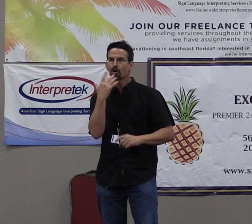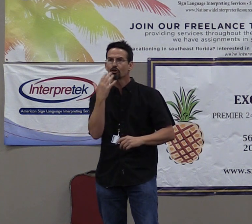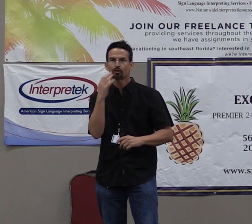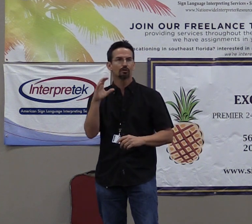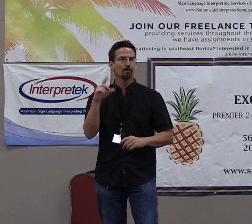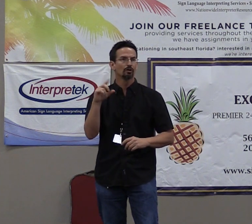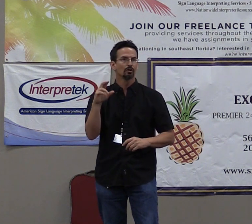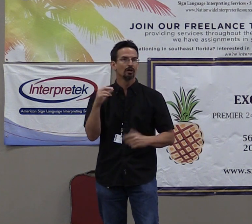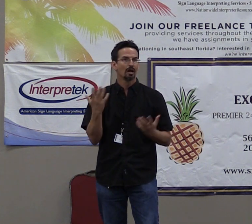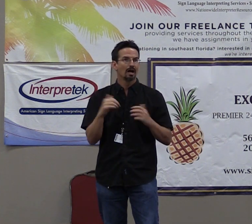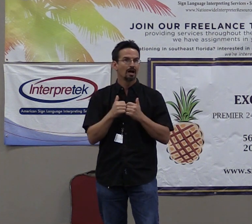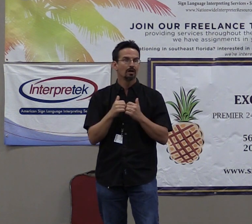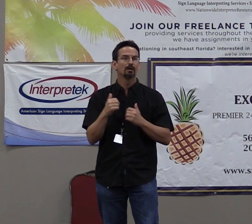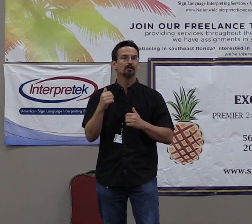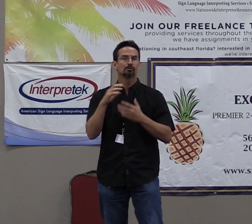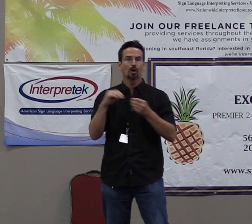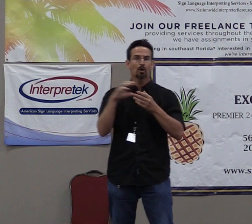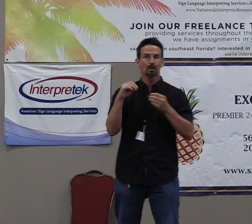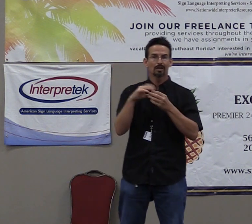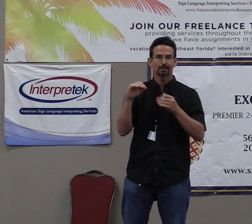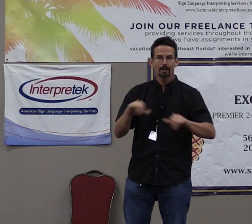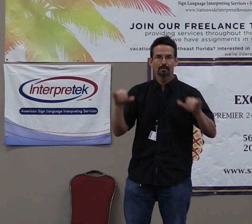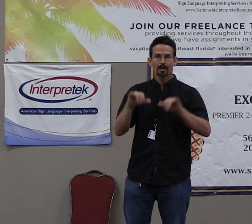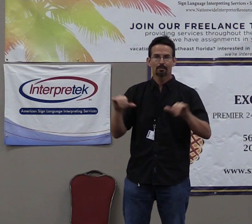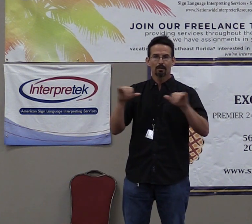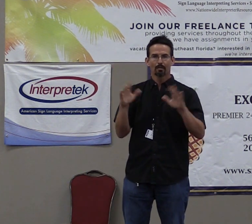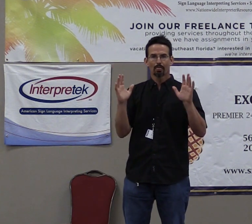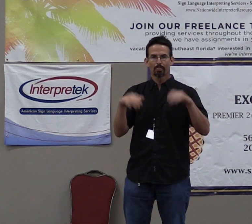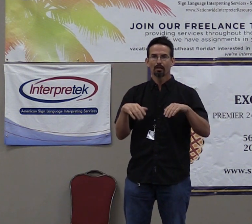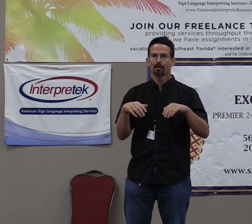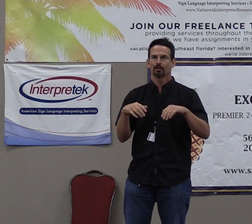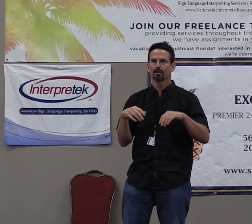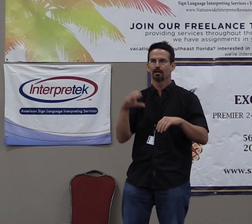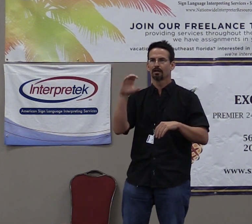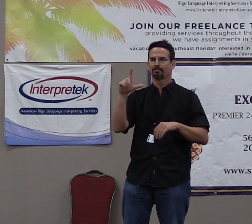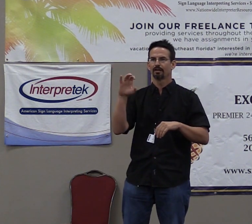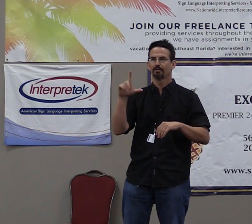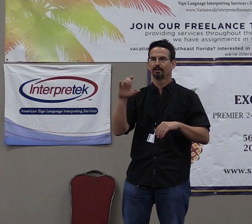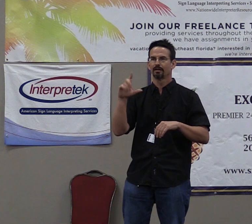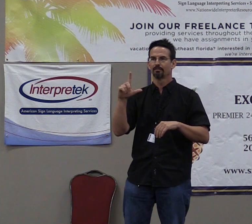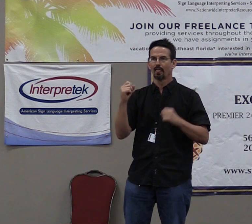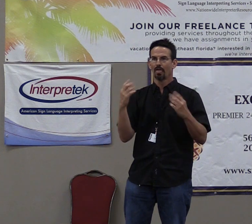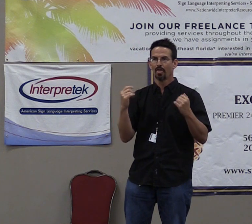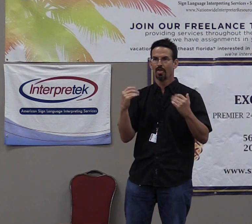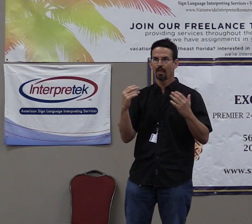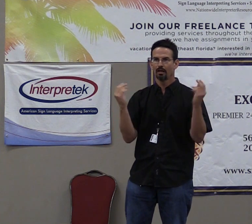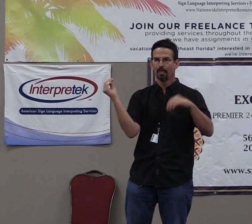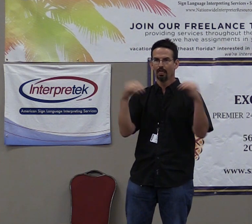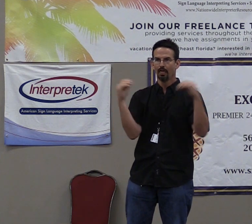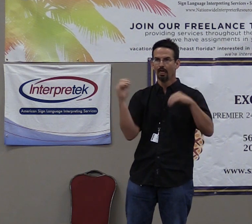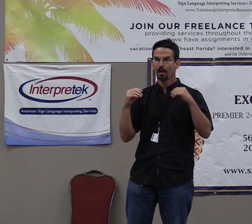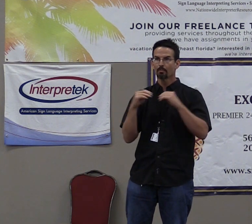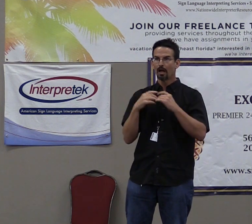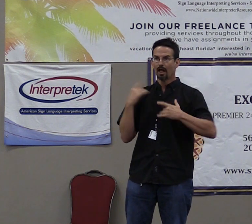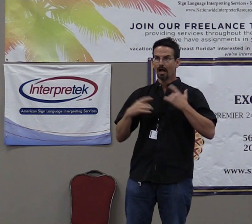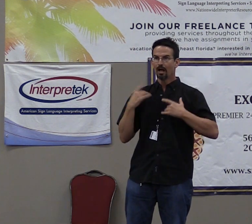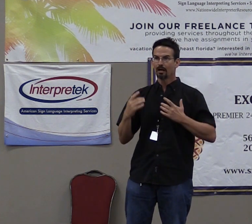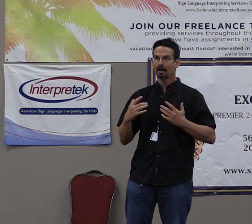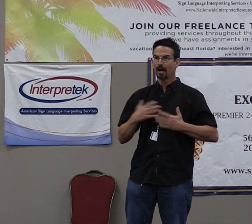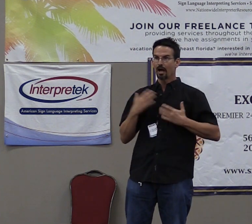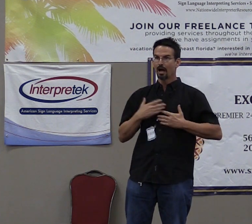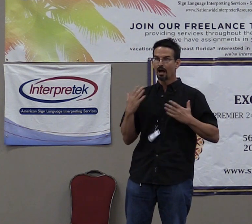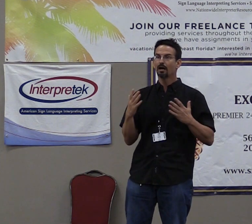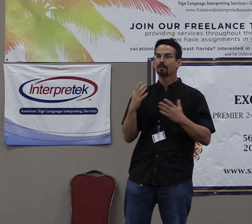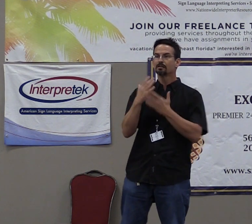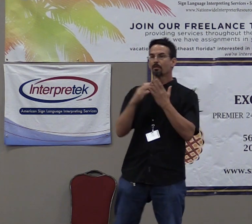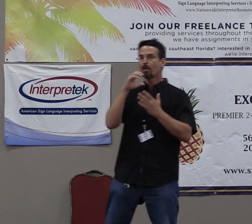workshop is Color Deaf World. You know, you kind of get in the black and white rut, and let's get into some